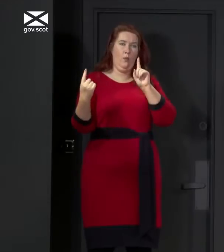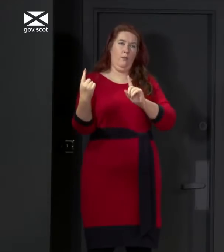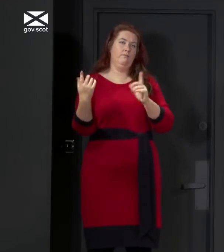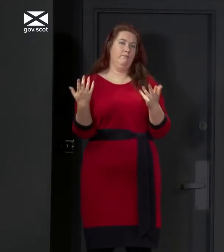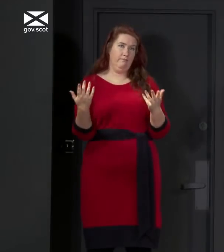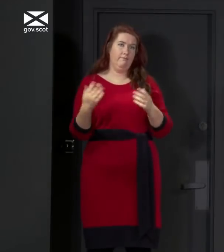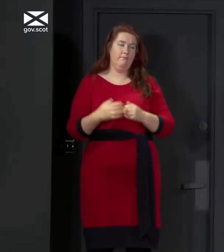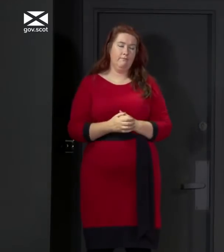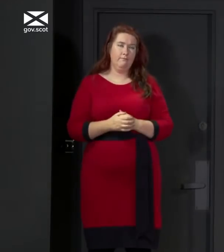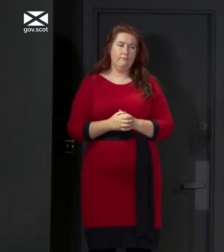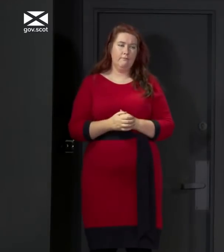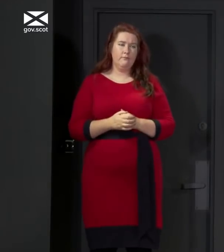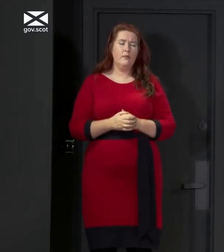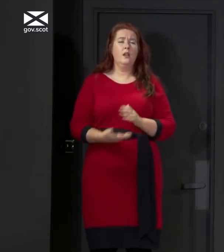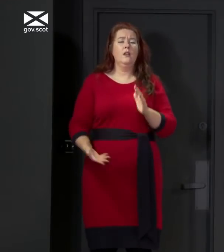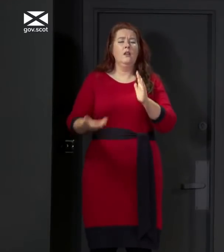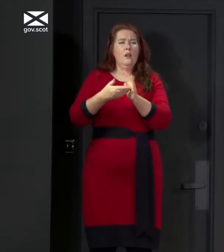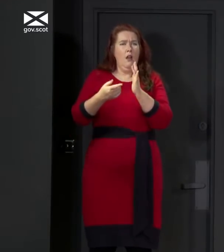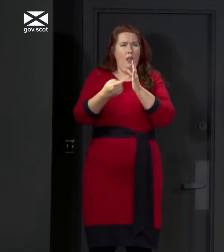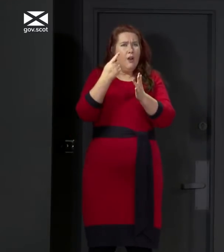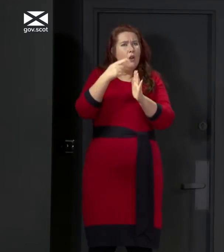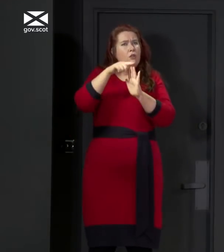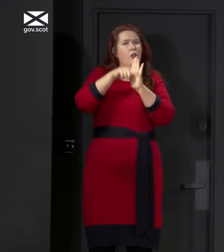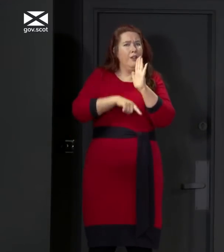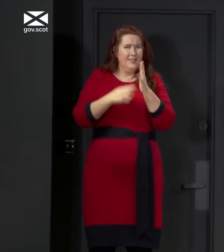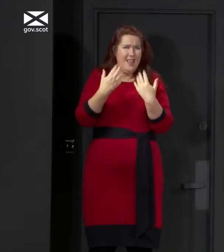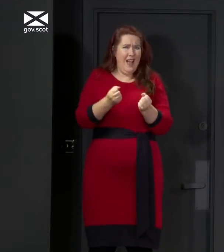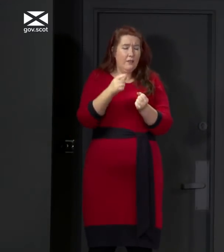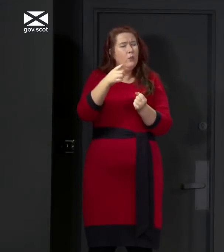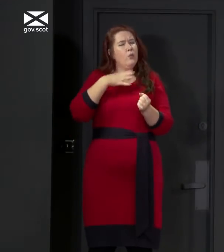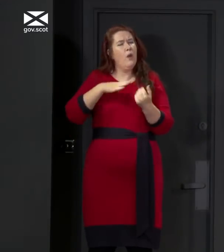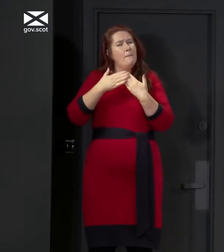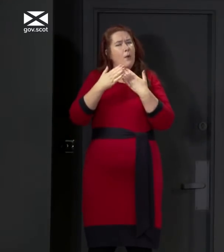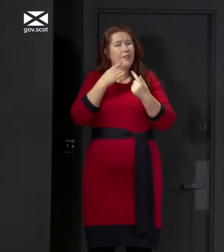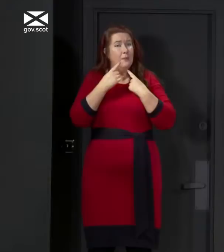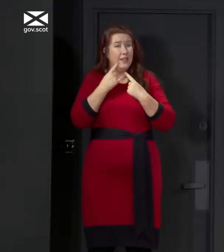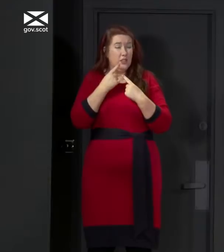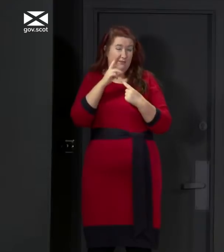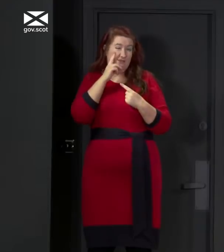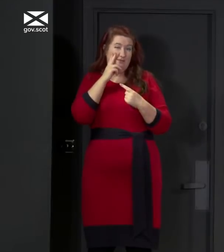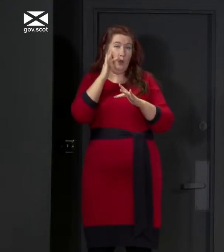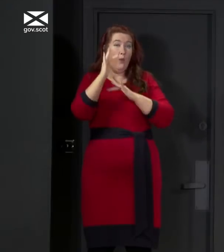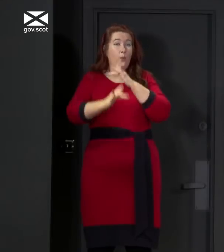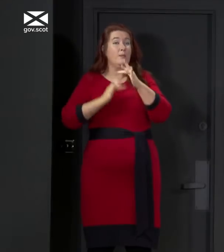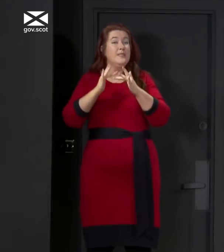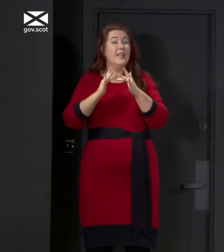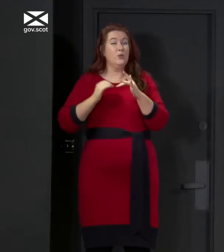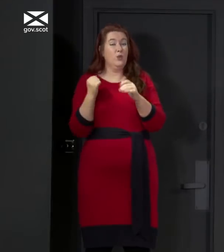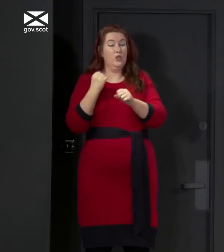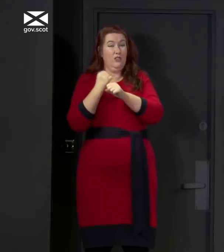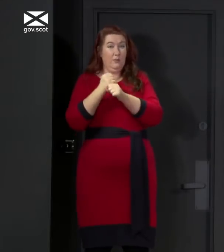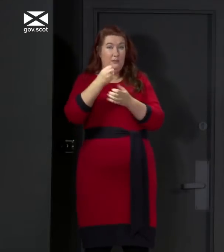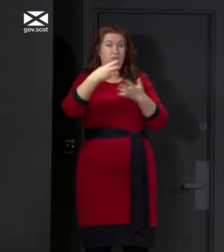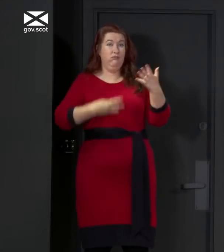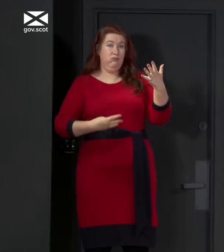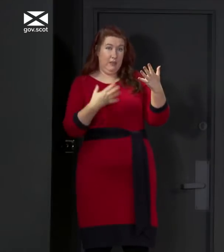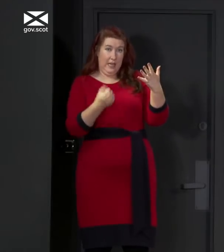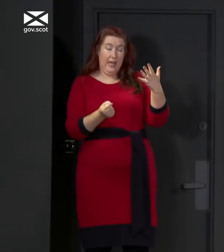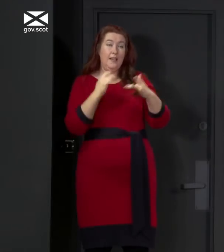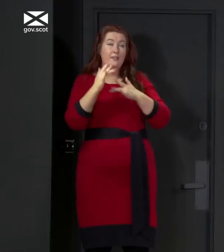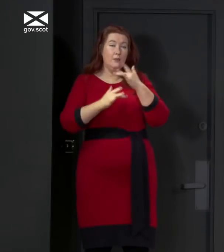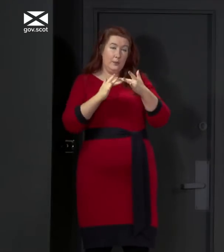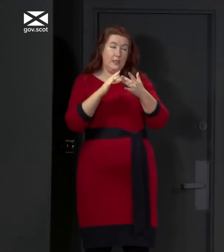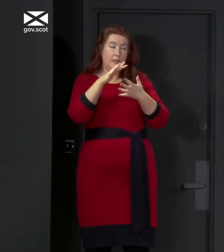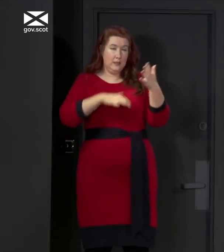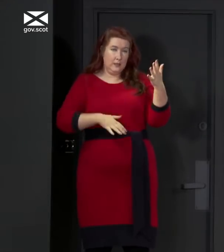other significant restrictions yesterday. You can find full details of these on the Scottish Government website, and where there is a need for it, we